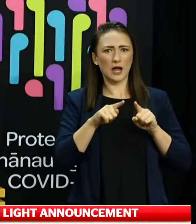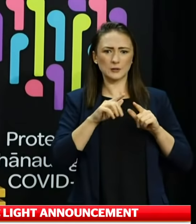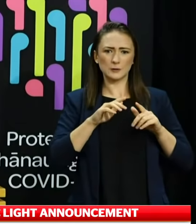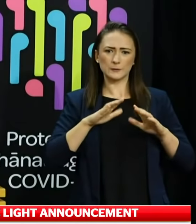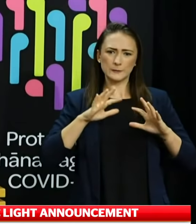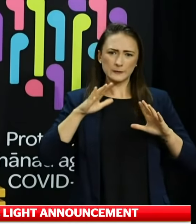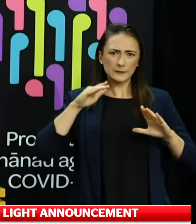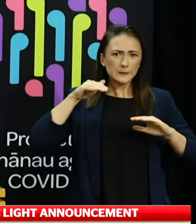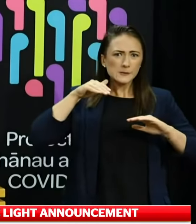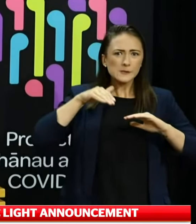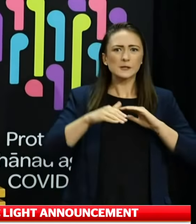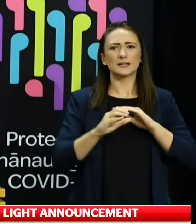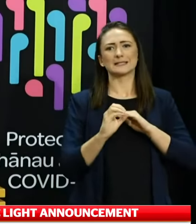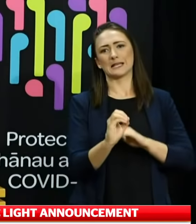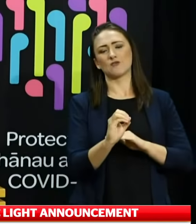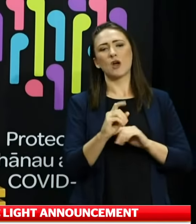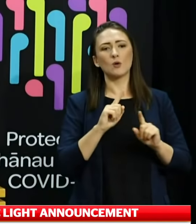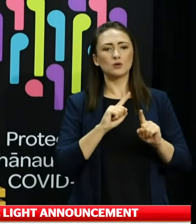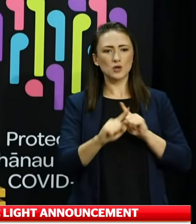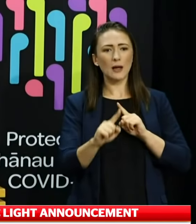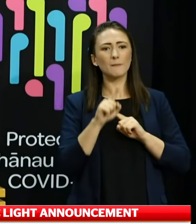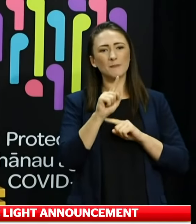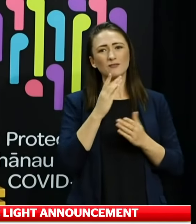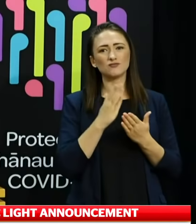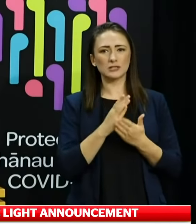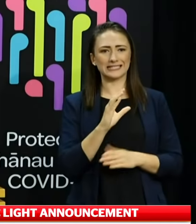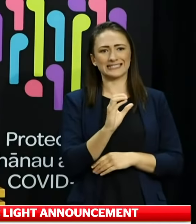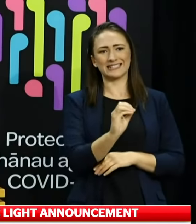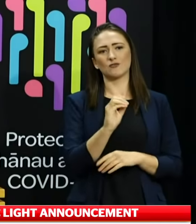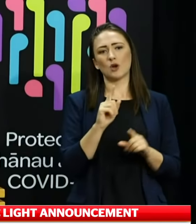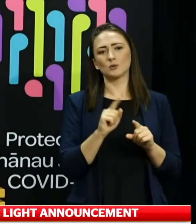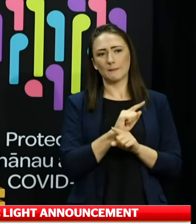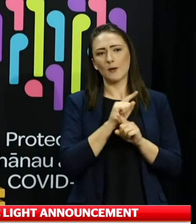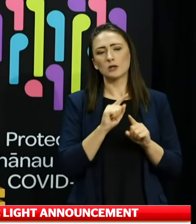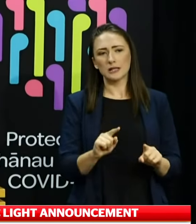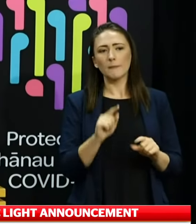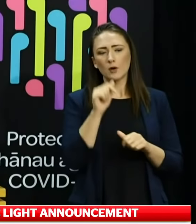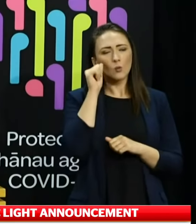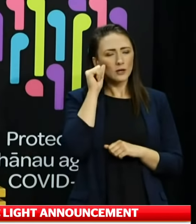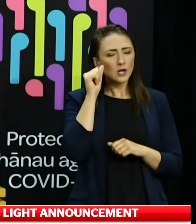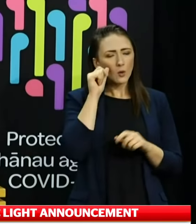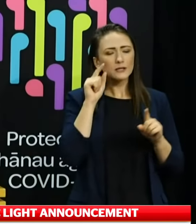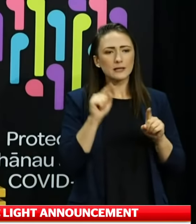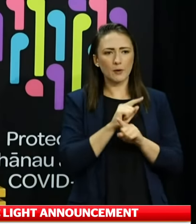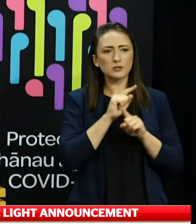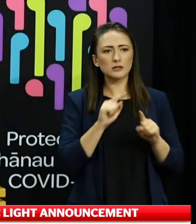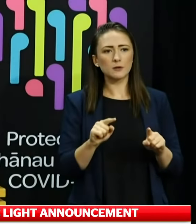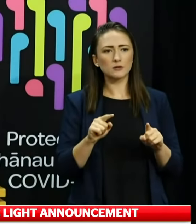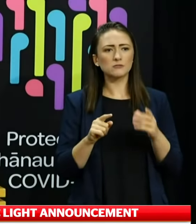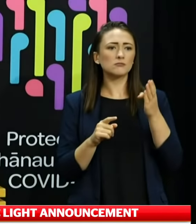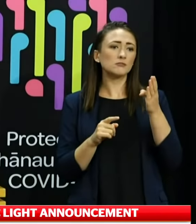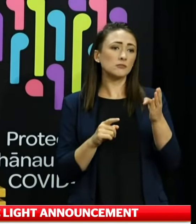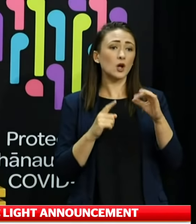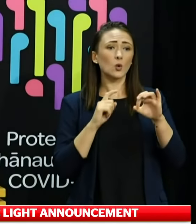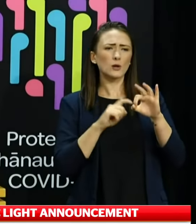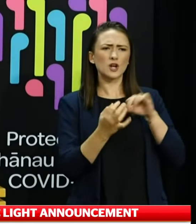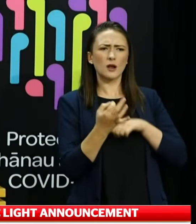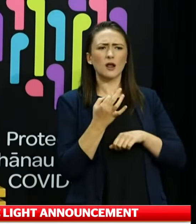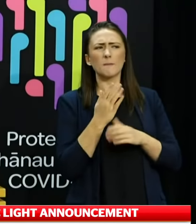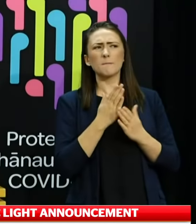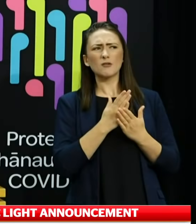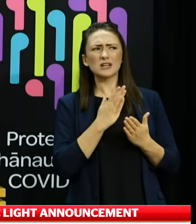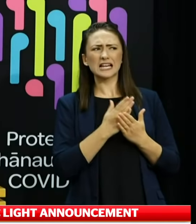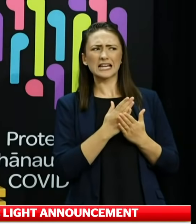that getting to absolutely zero is impossible. You're not doing everything you can. Theoretically, you could stay at red, right? So